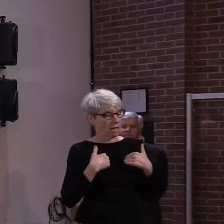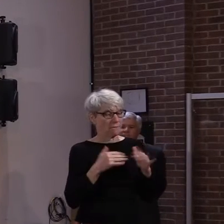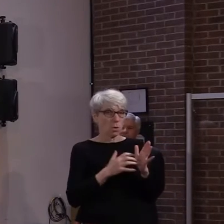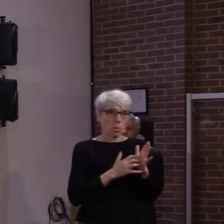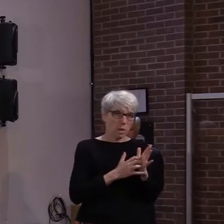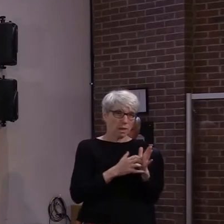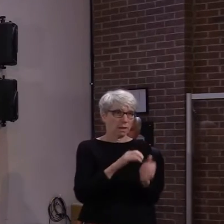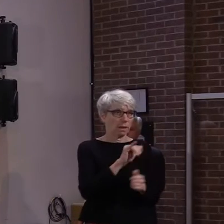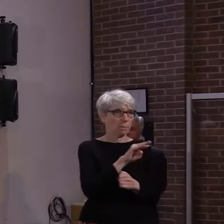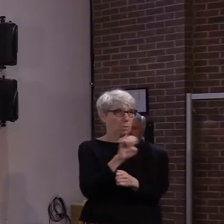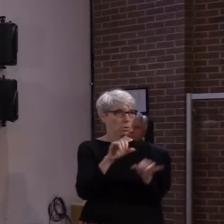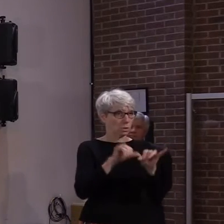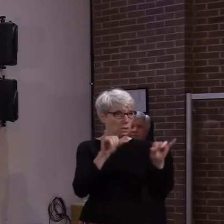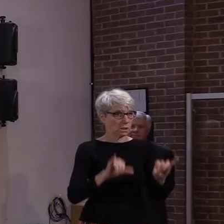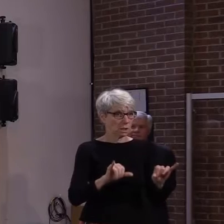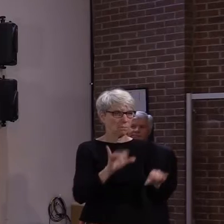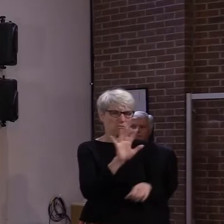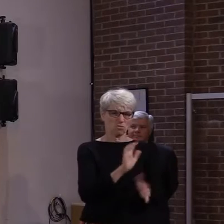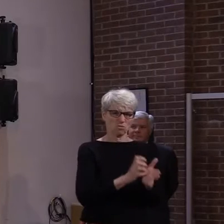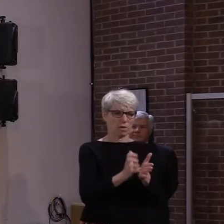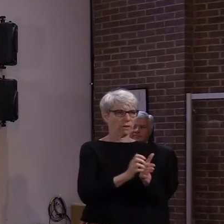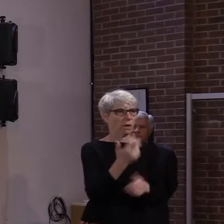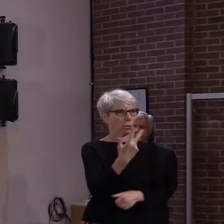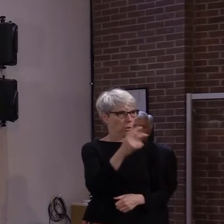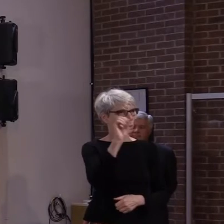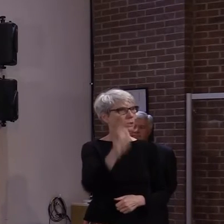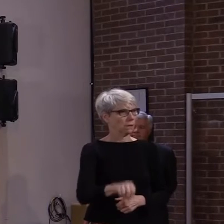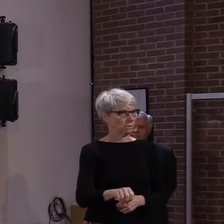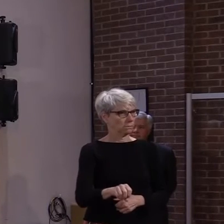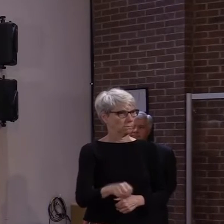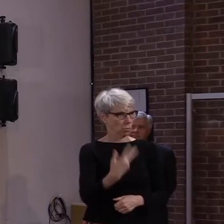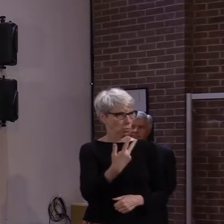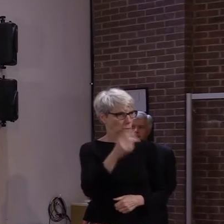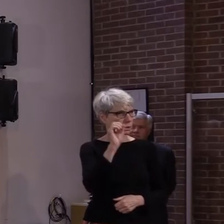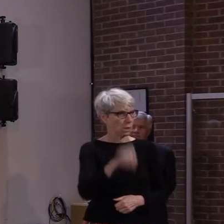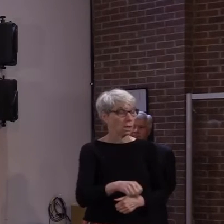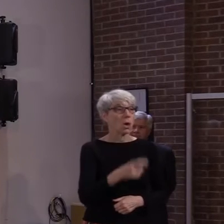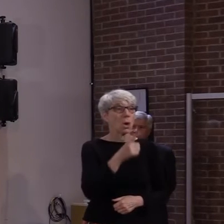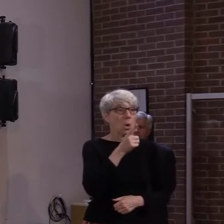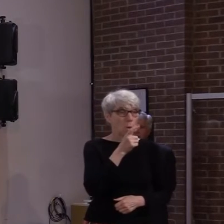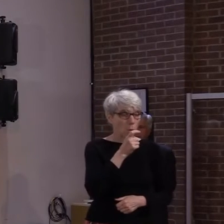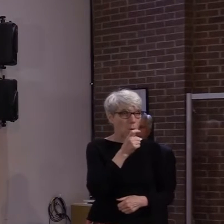include some very focused groups. People who've had active